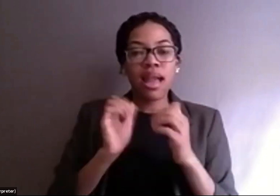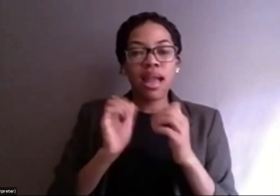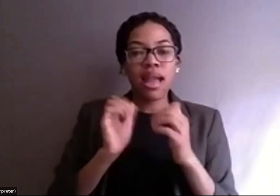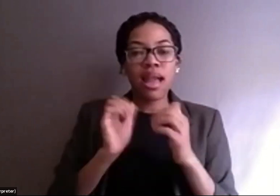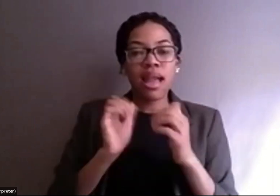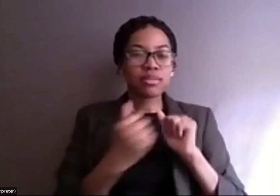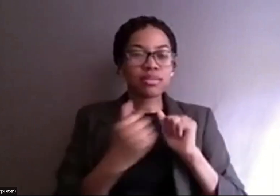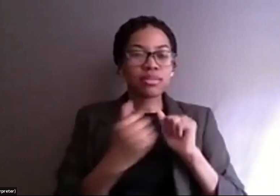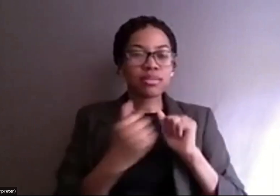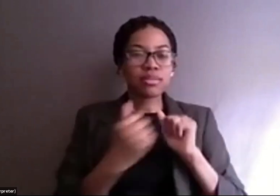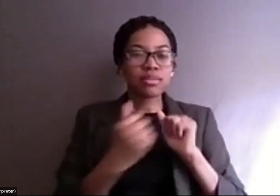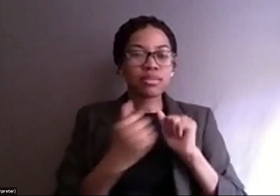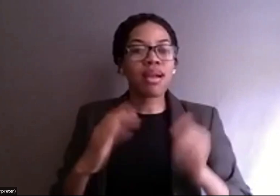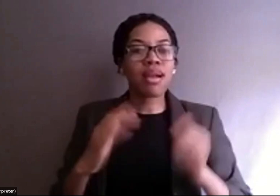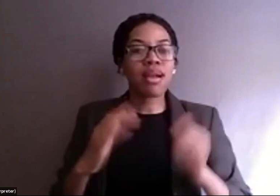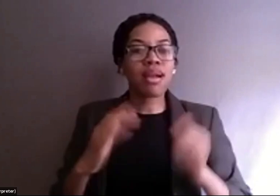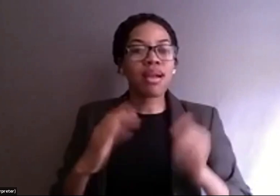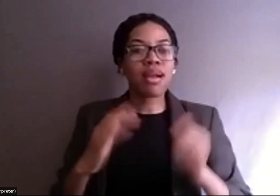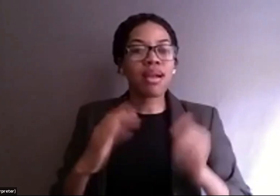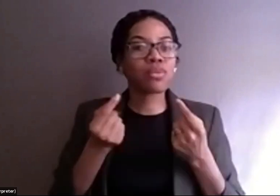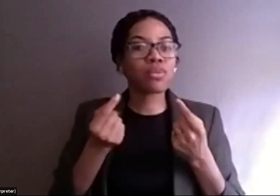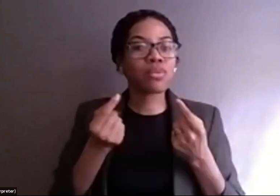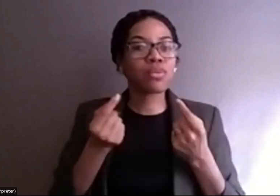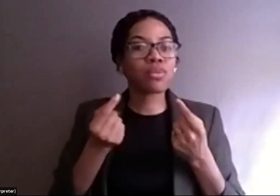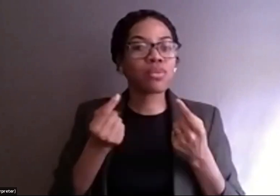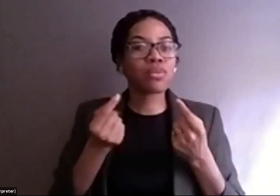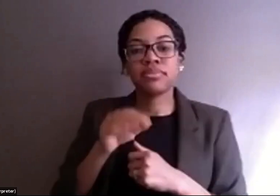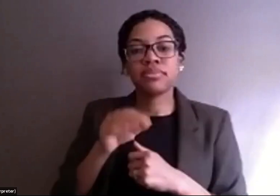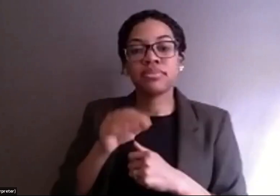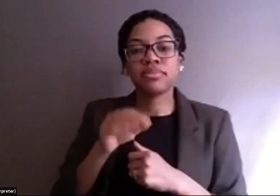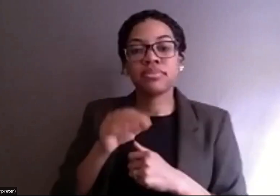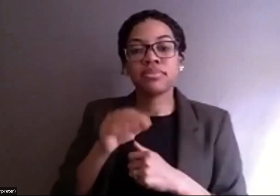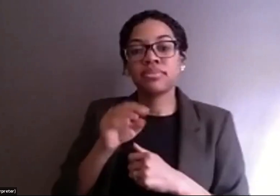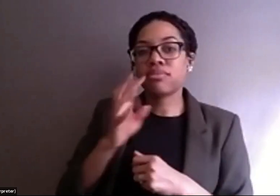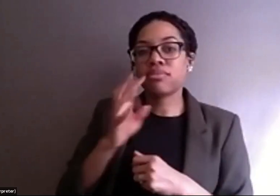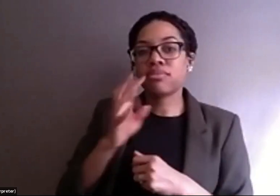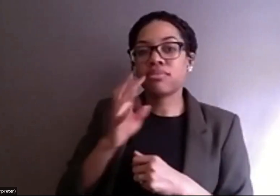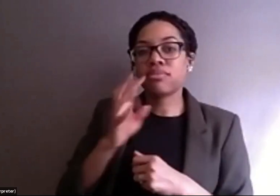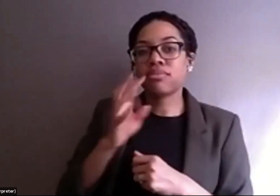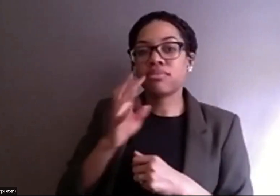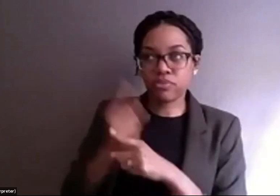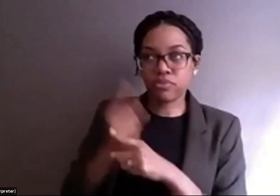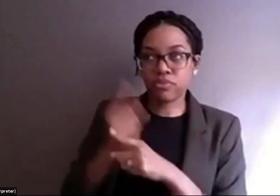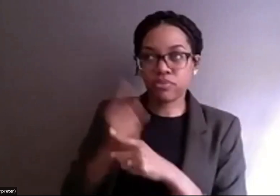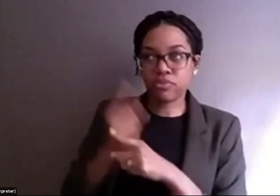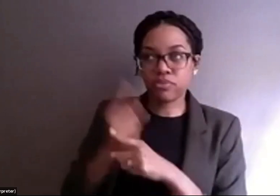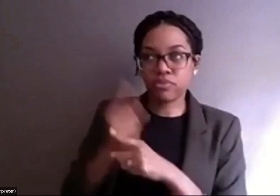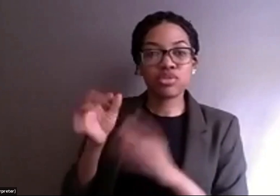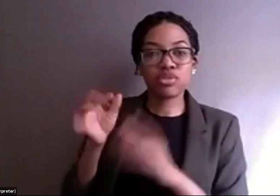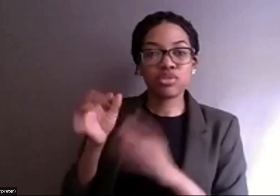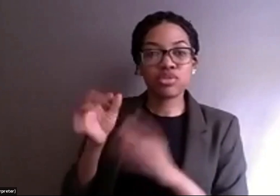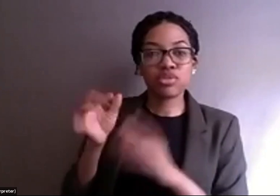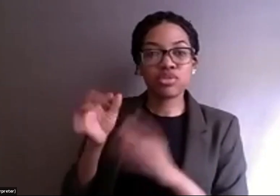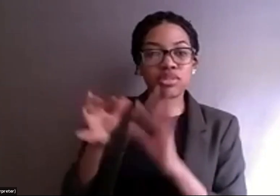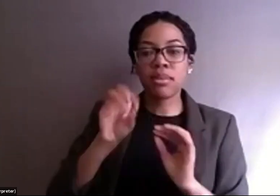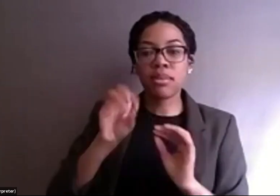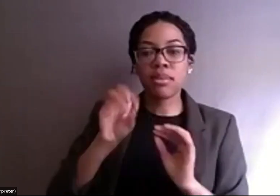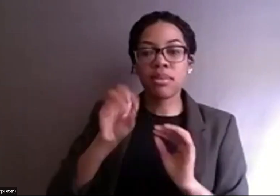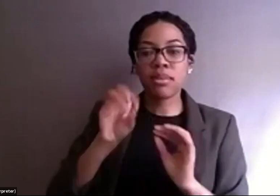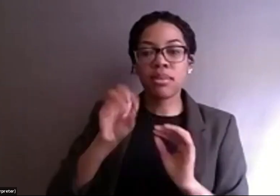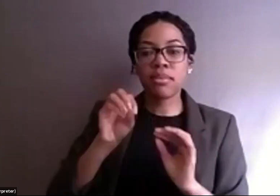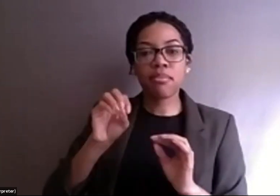is, one of the persons, a teacher, and Judy mentioned Bob Moses. It seems to me that the most important